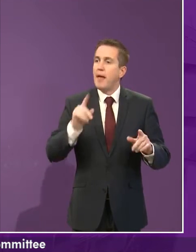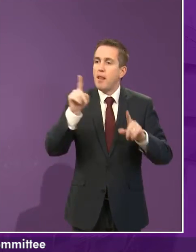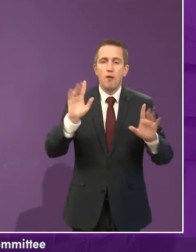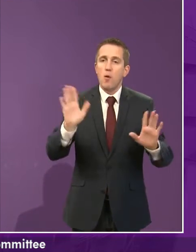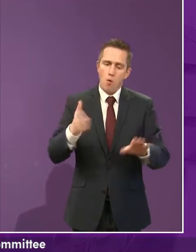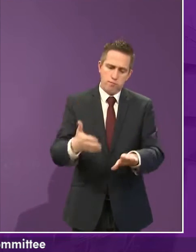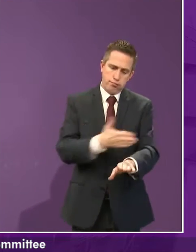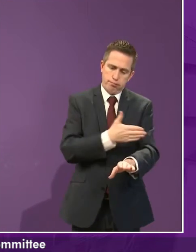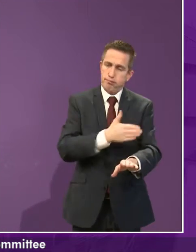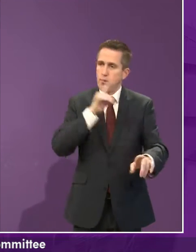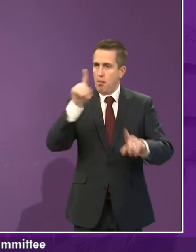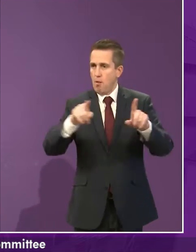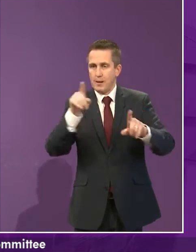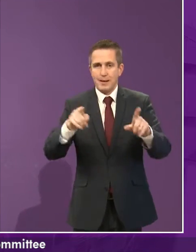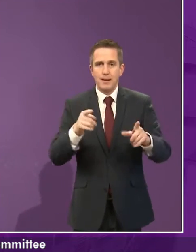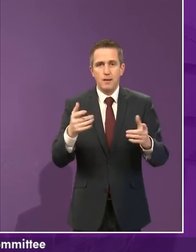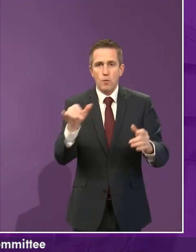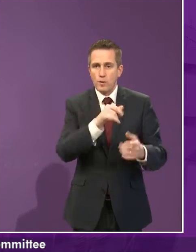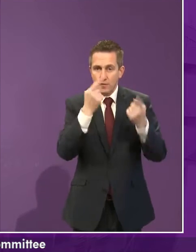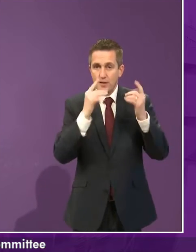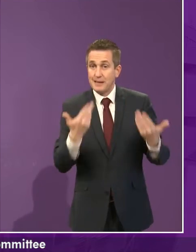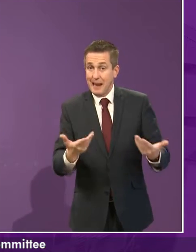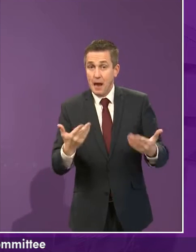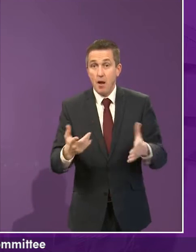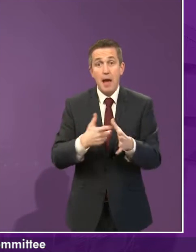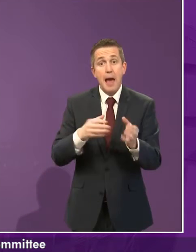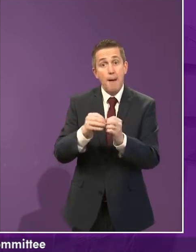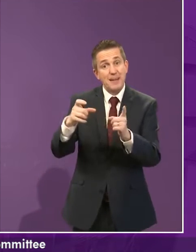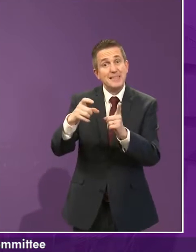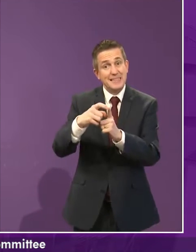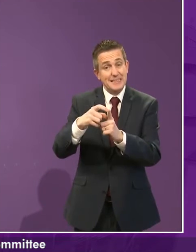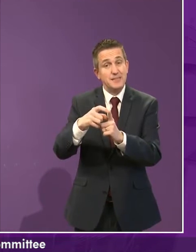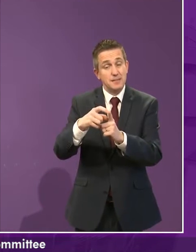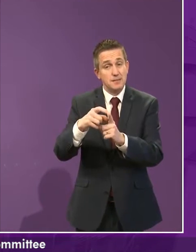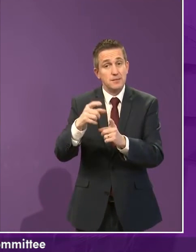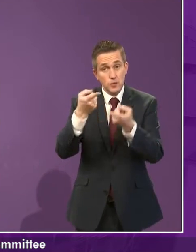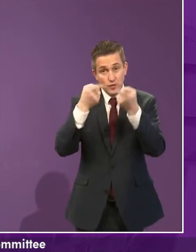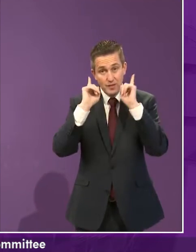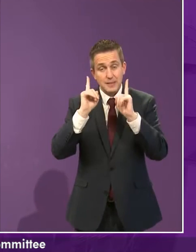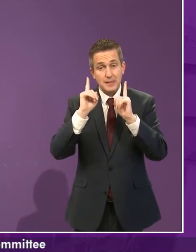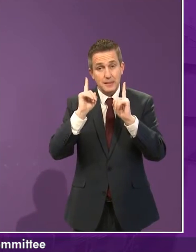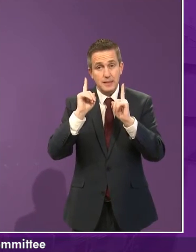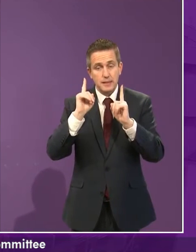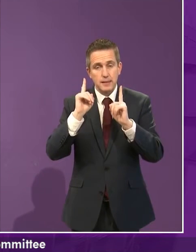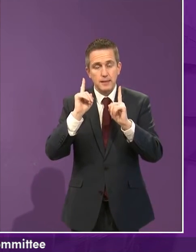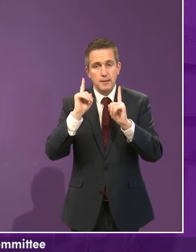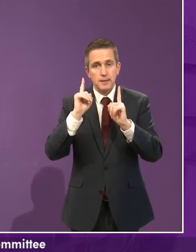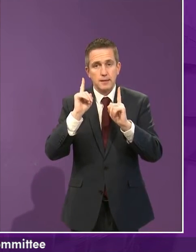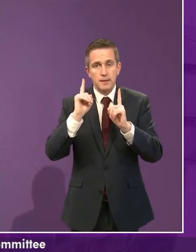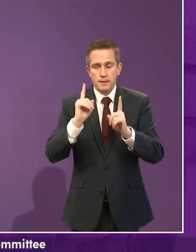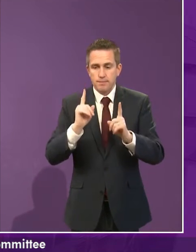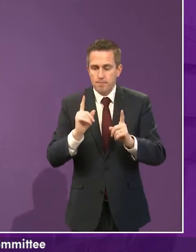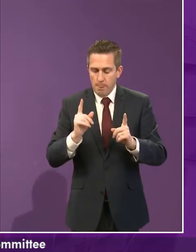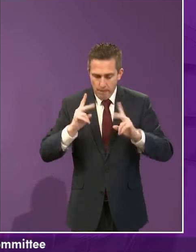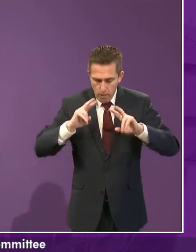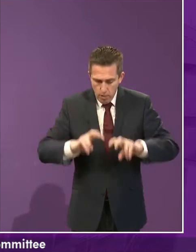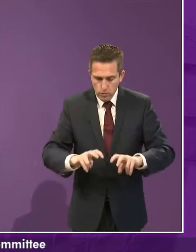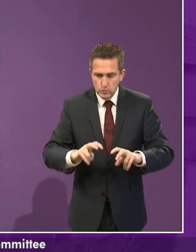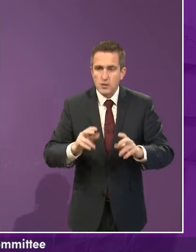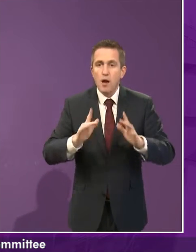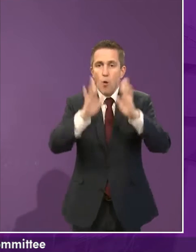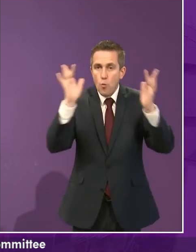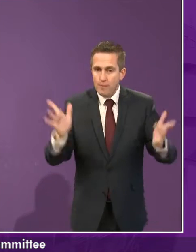that. And we've certainly at Aberdeen, we've invested very recently in trying to make the information we have